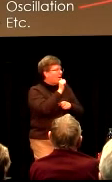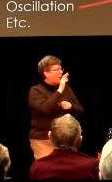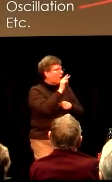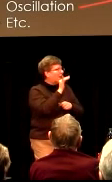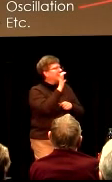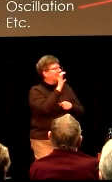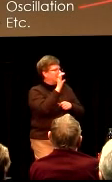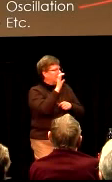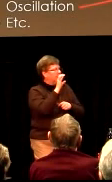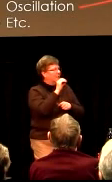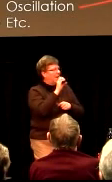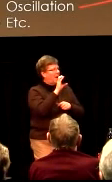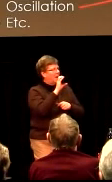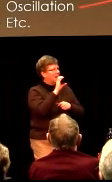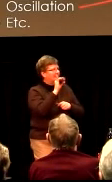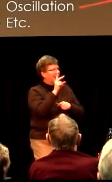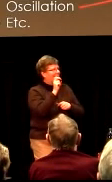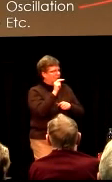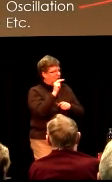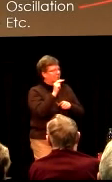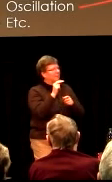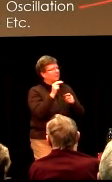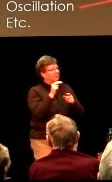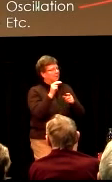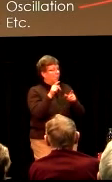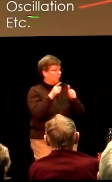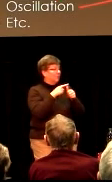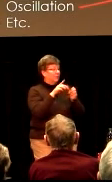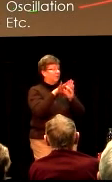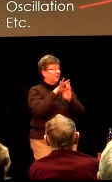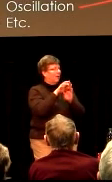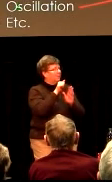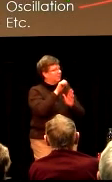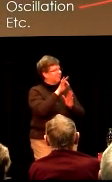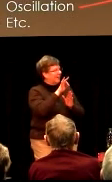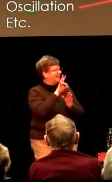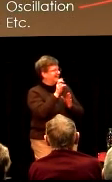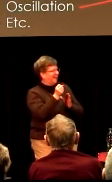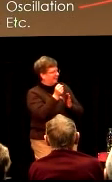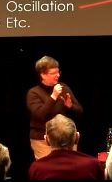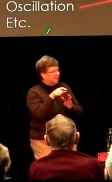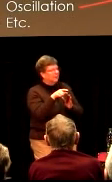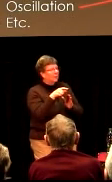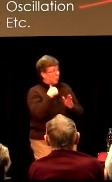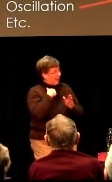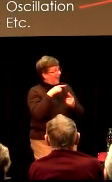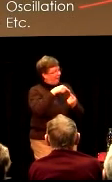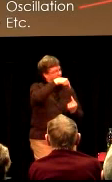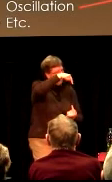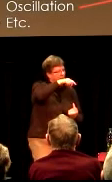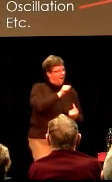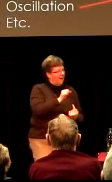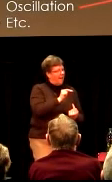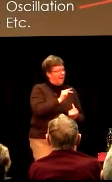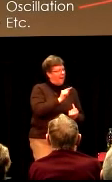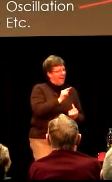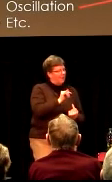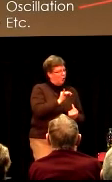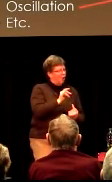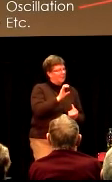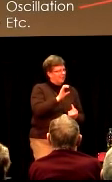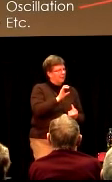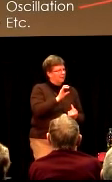defined in 1997. We have a similar comparable Antarctic oscillation. We've got the North